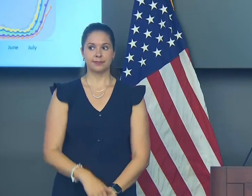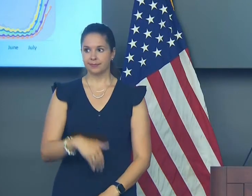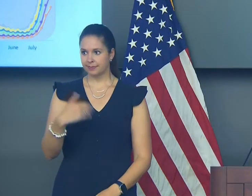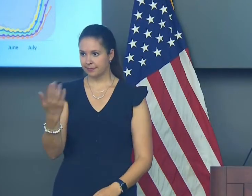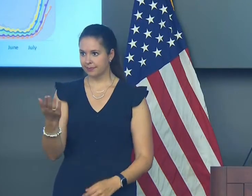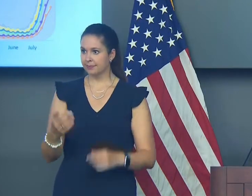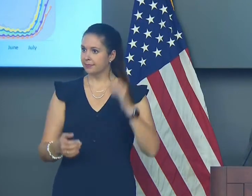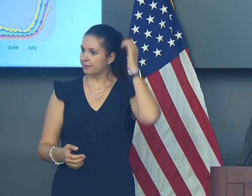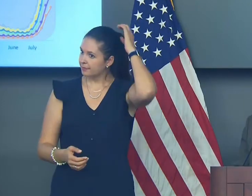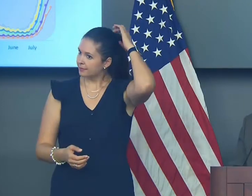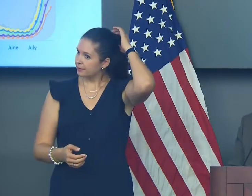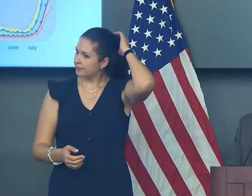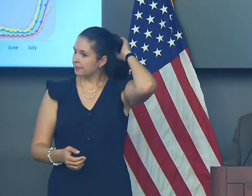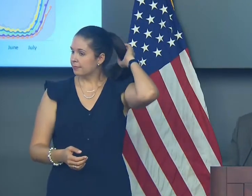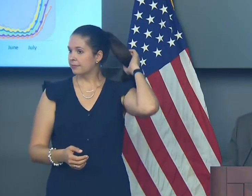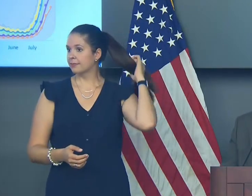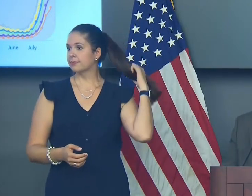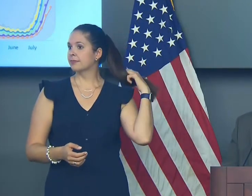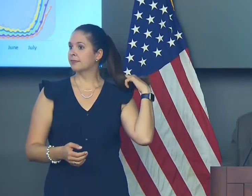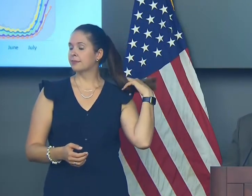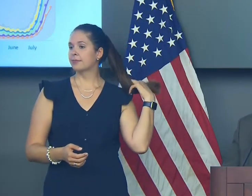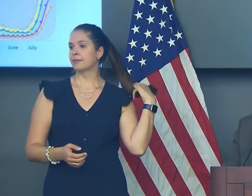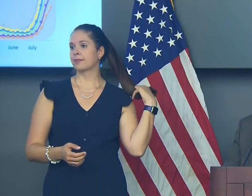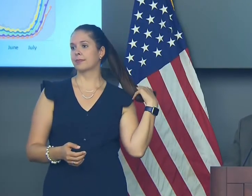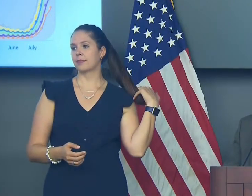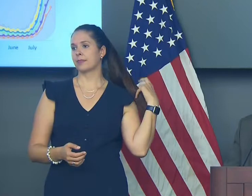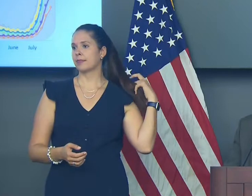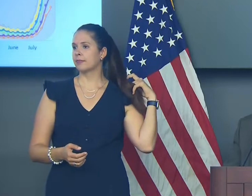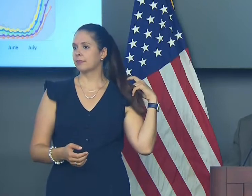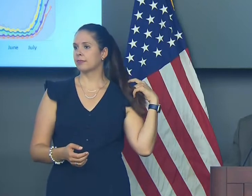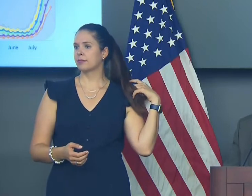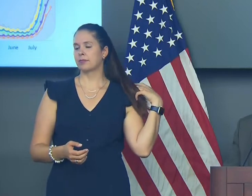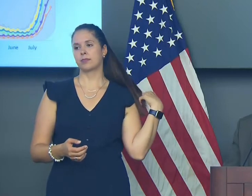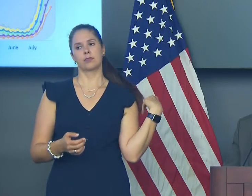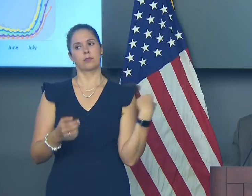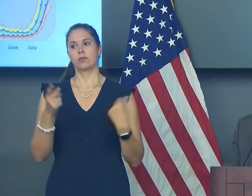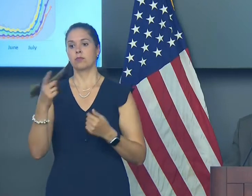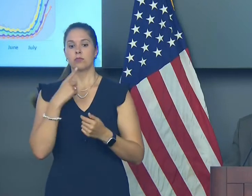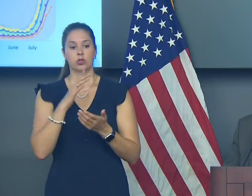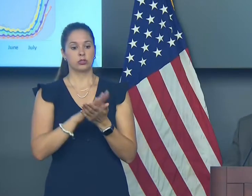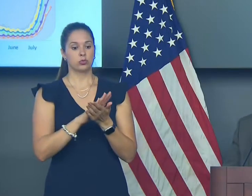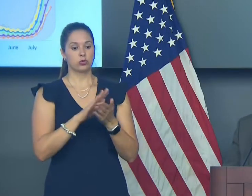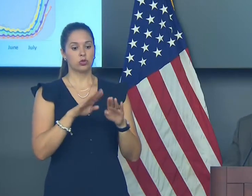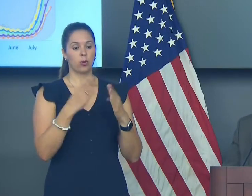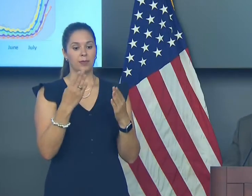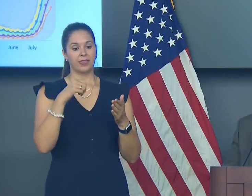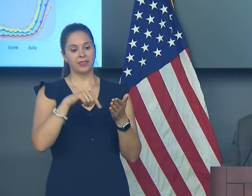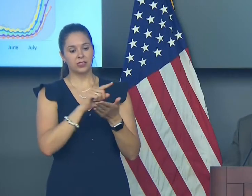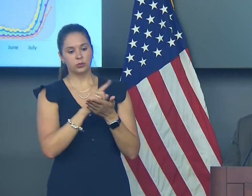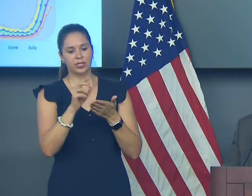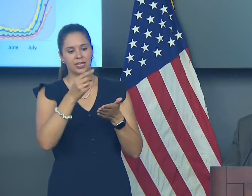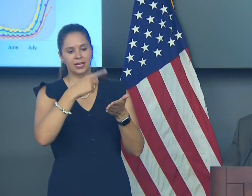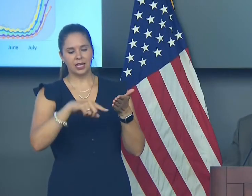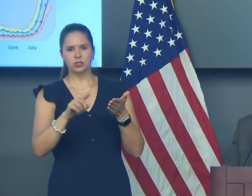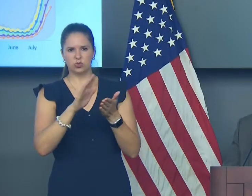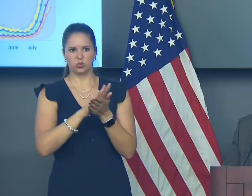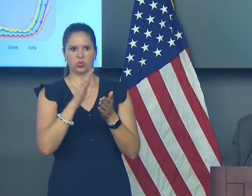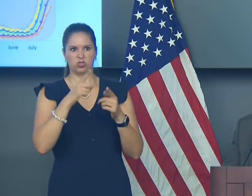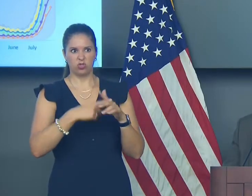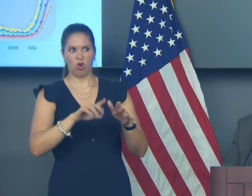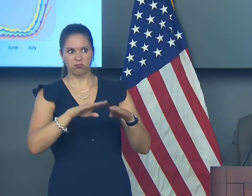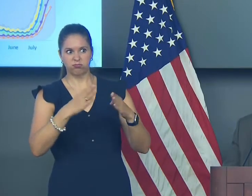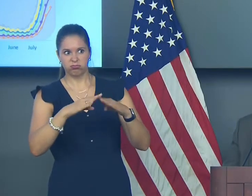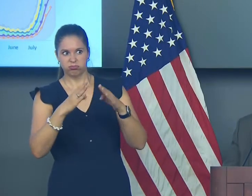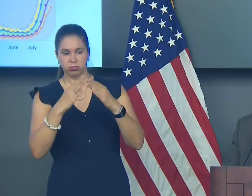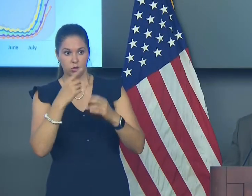Yes, sir. With schools opening this week and next week, are you worried about a